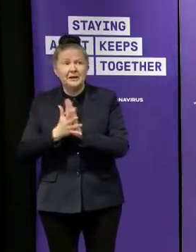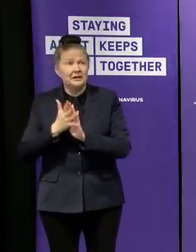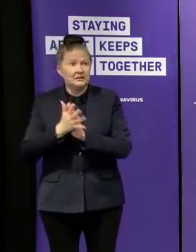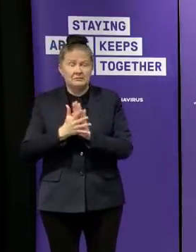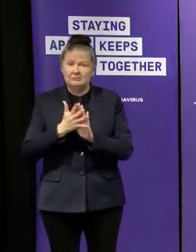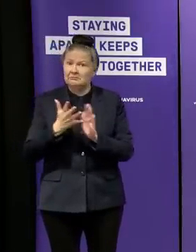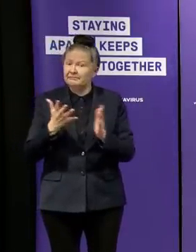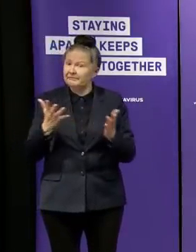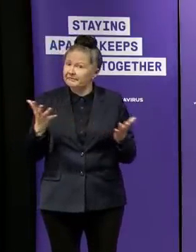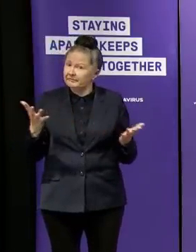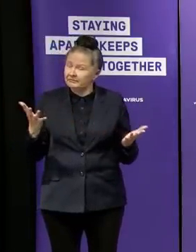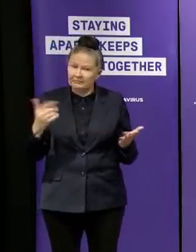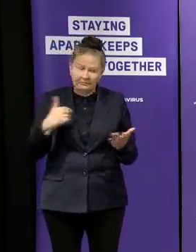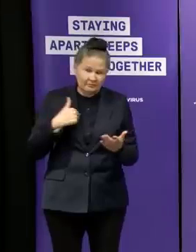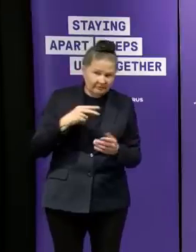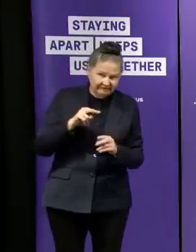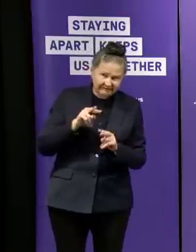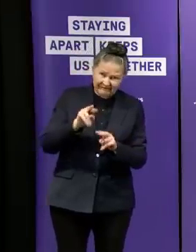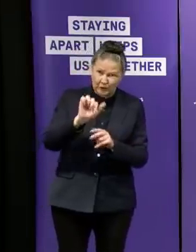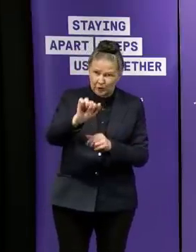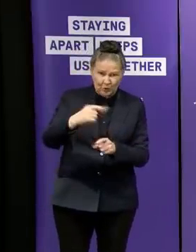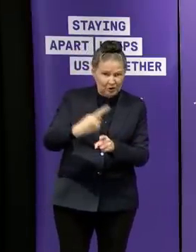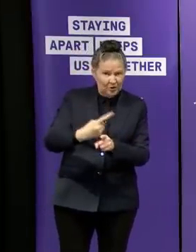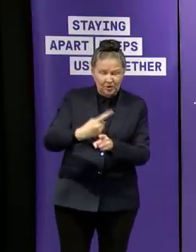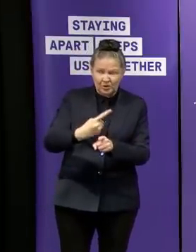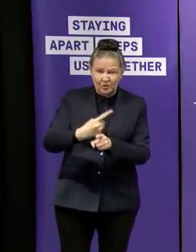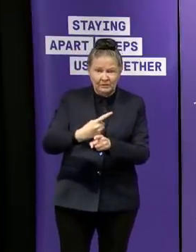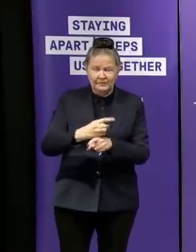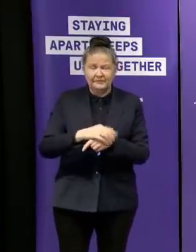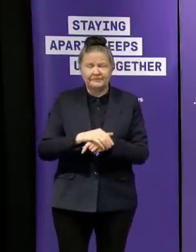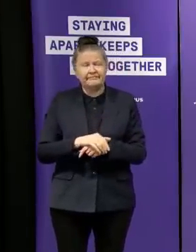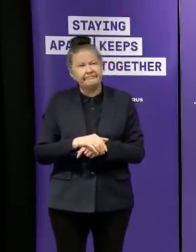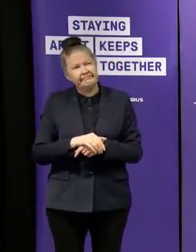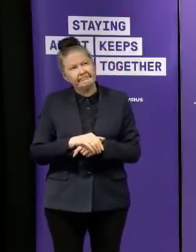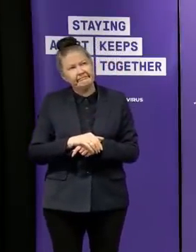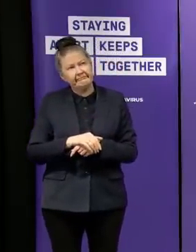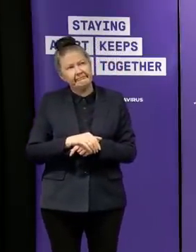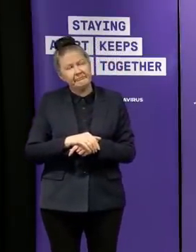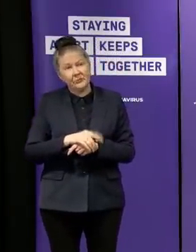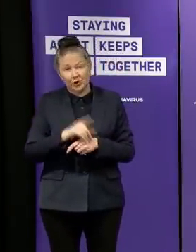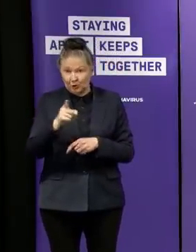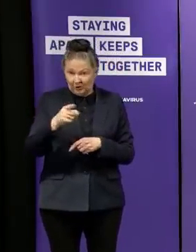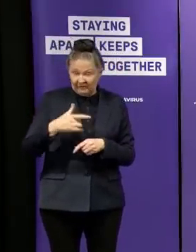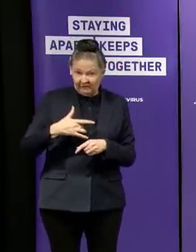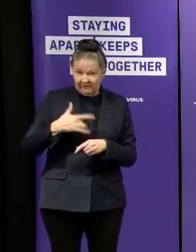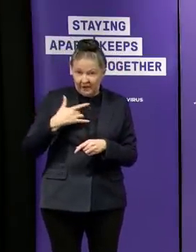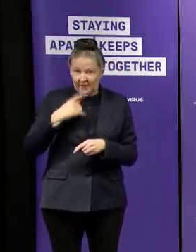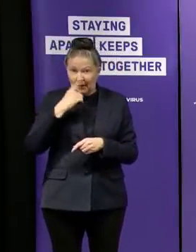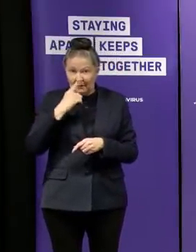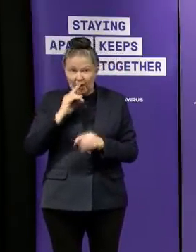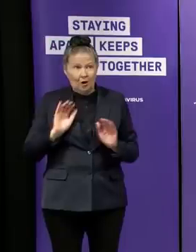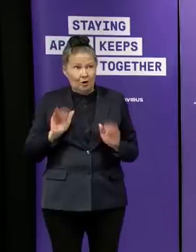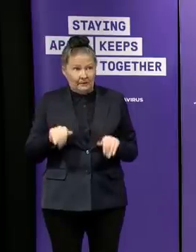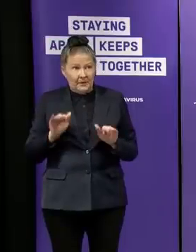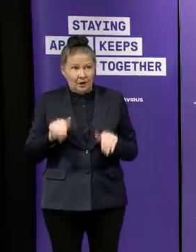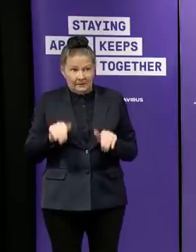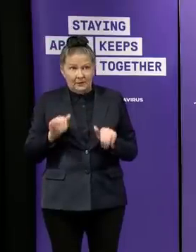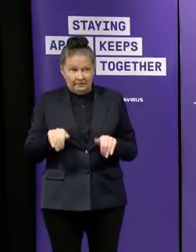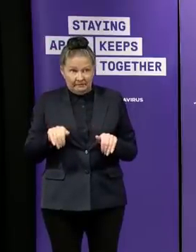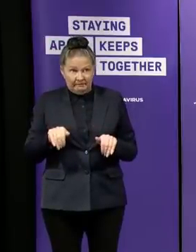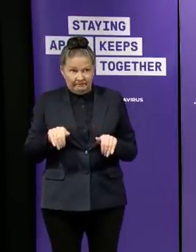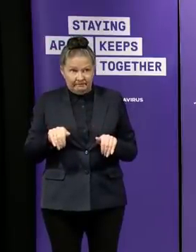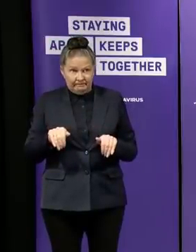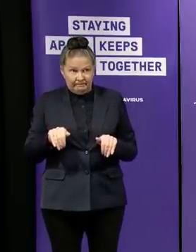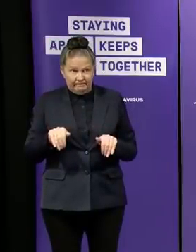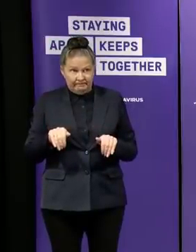your very first comment, Laurel, will it be less likely that people, having been away from work for a long time, will go to work, or